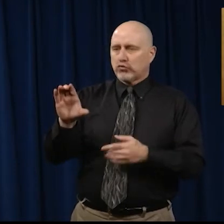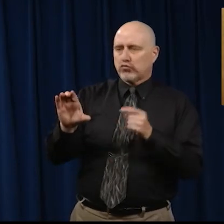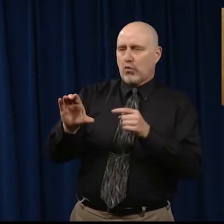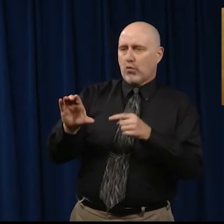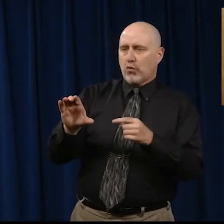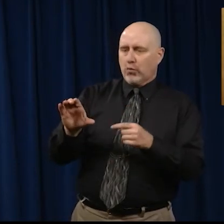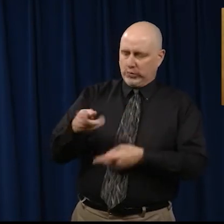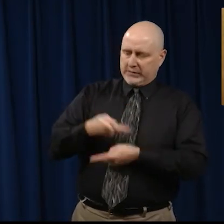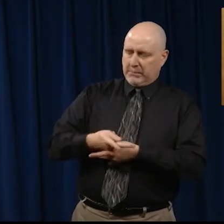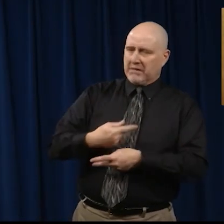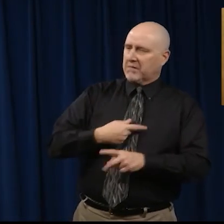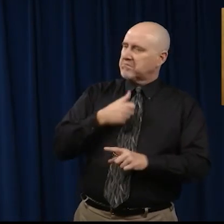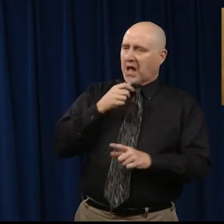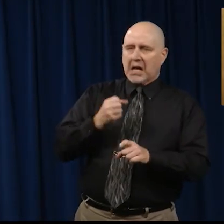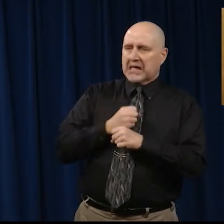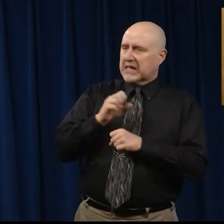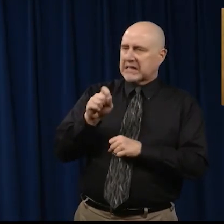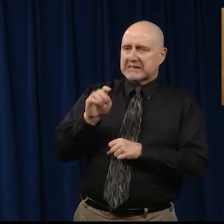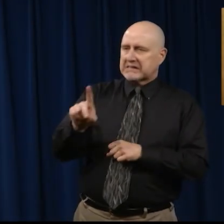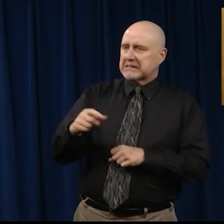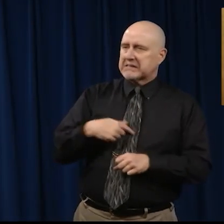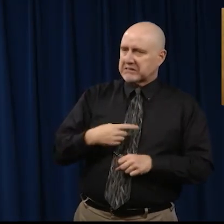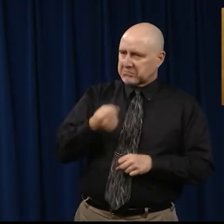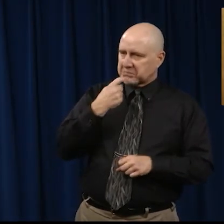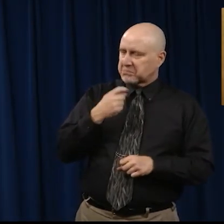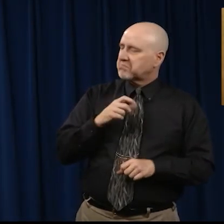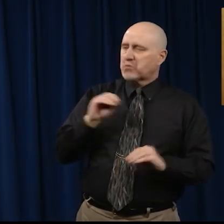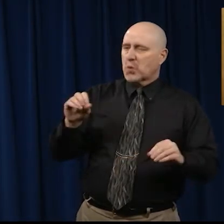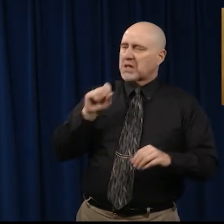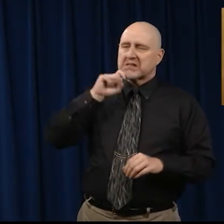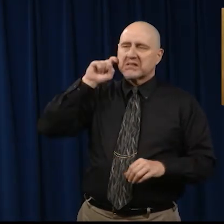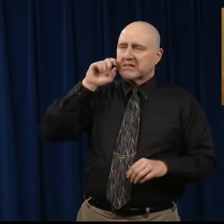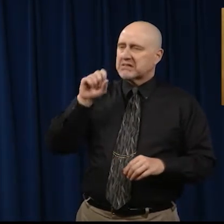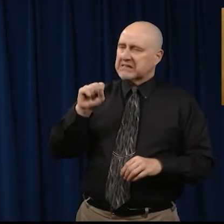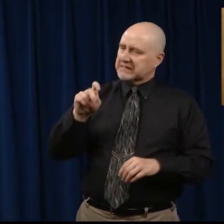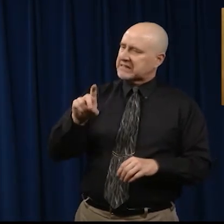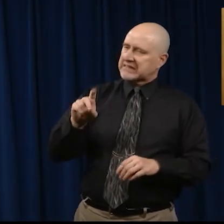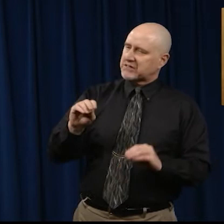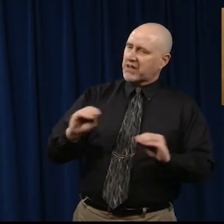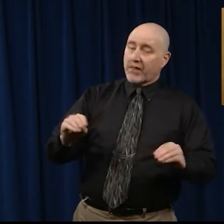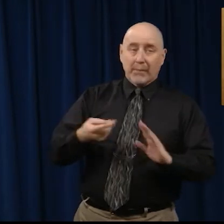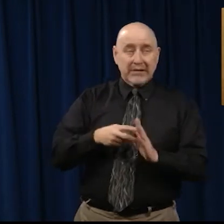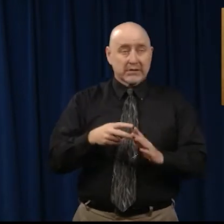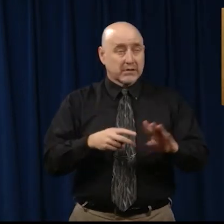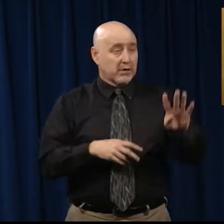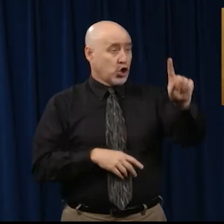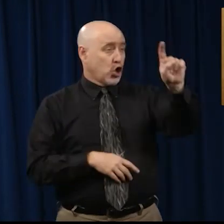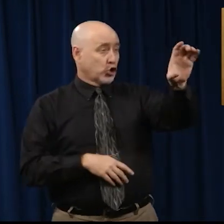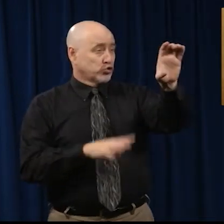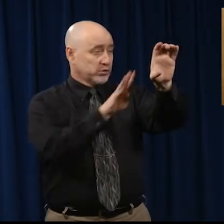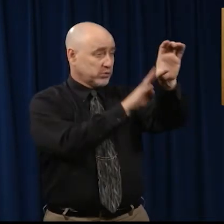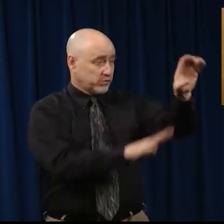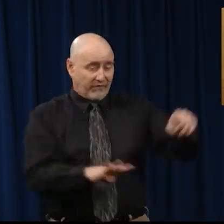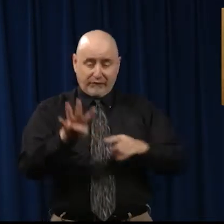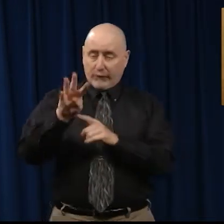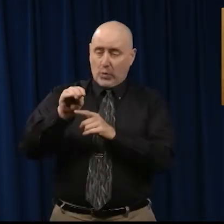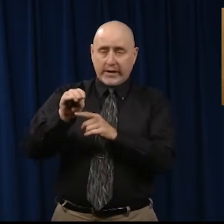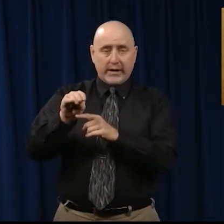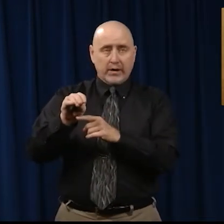birth control would keep them from getting a sexually transmitted disease? That means 40 out of every 100 of the teenagers who were